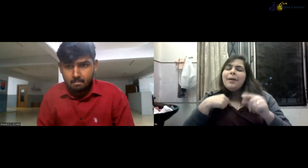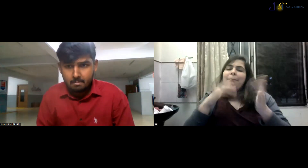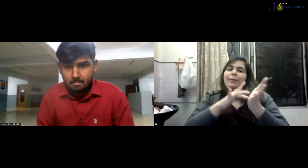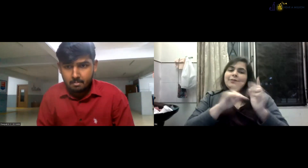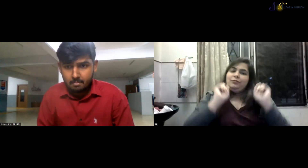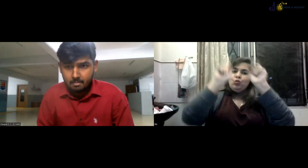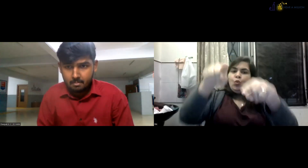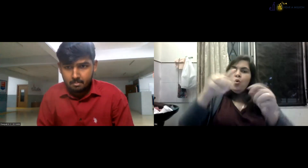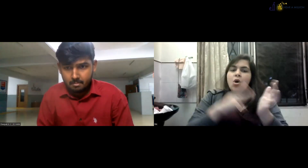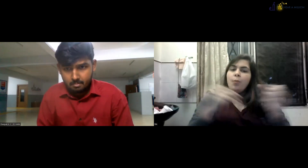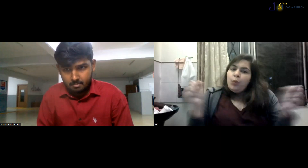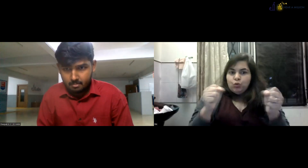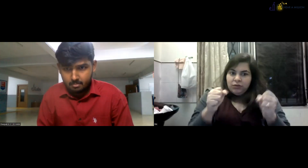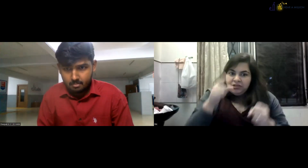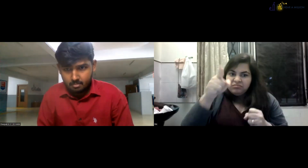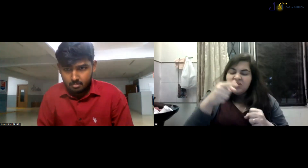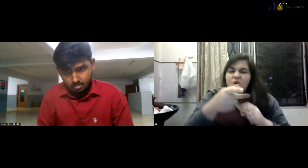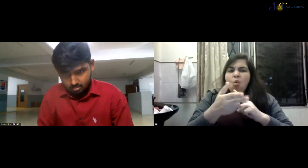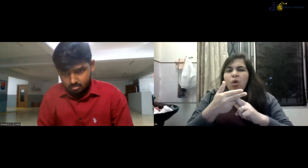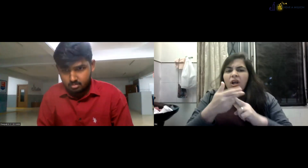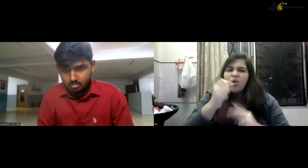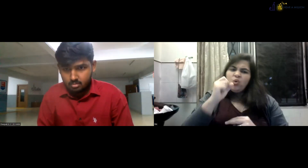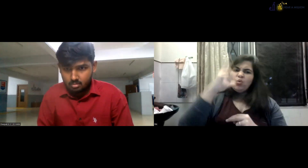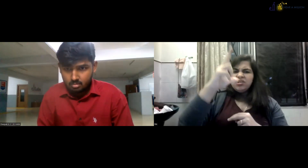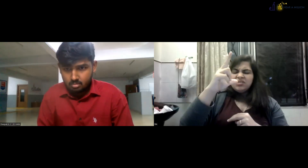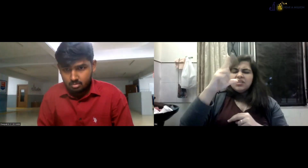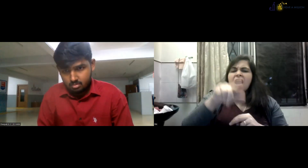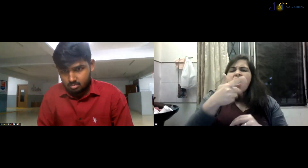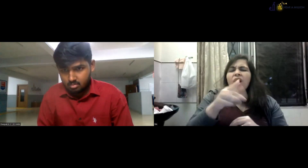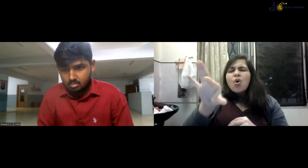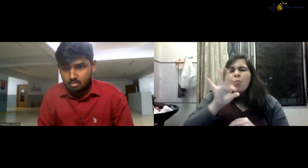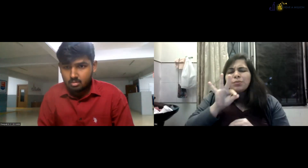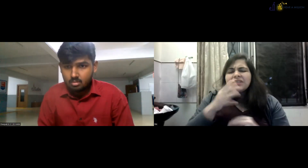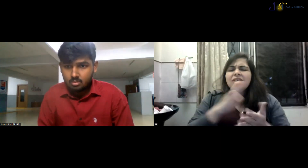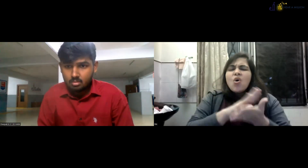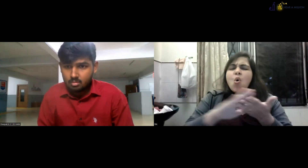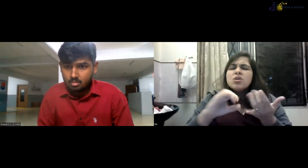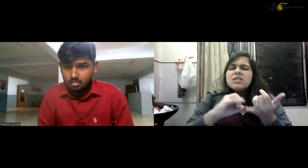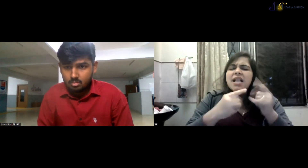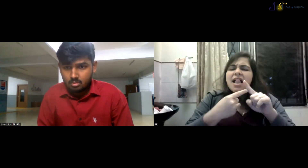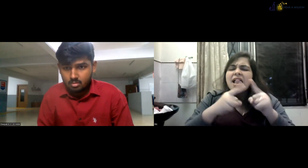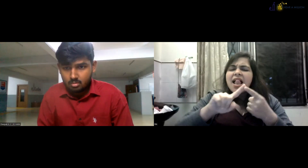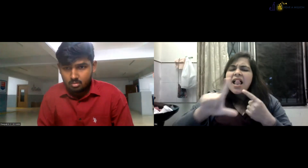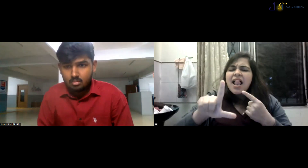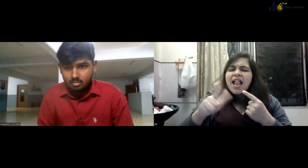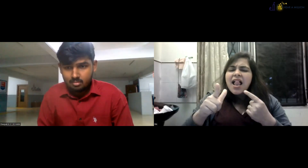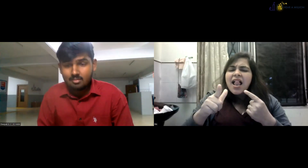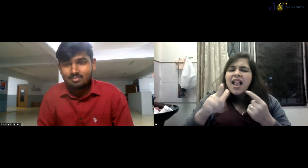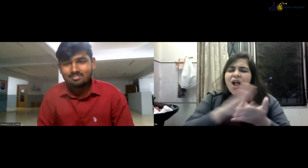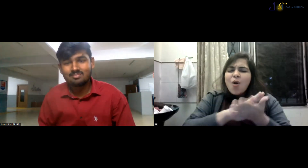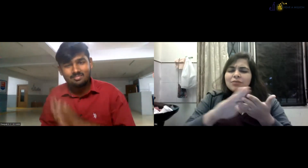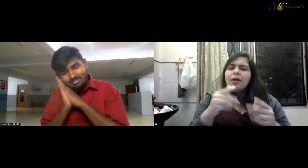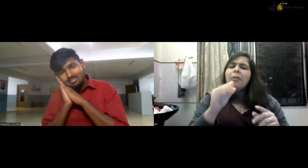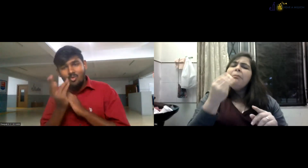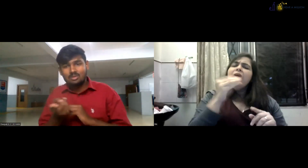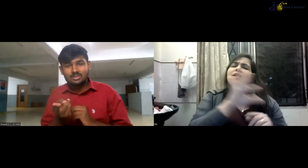example, if I want to go Masuri, I want to stay in hotel, so you can stay